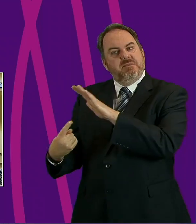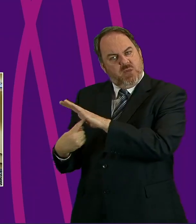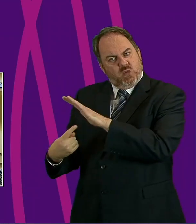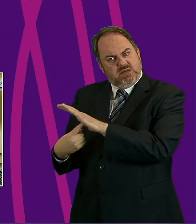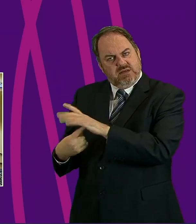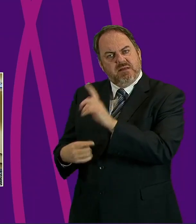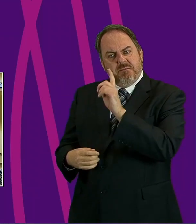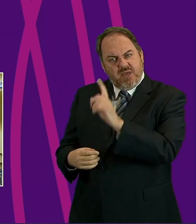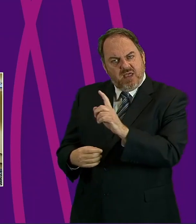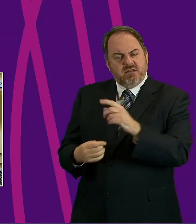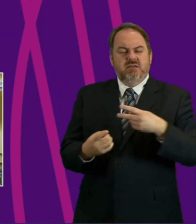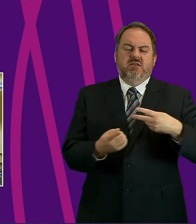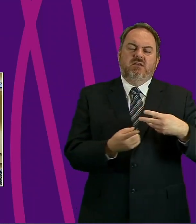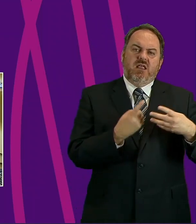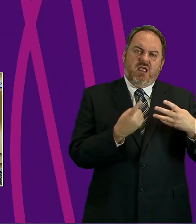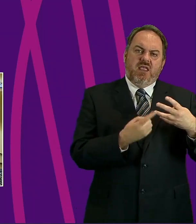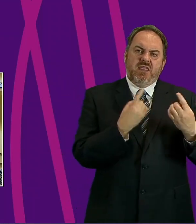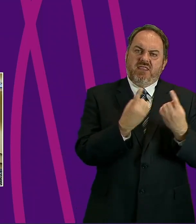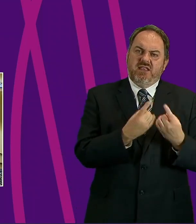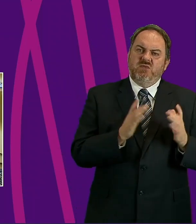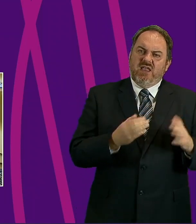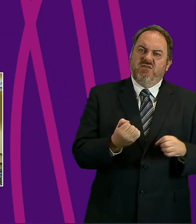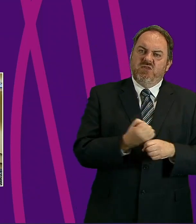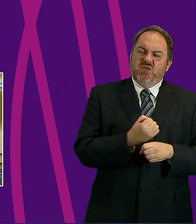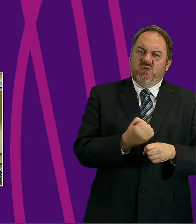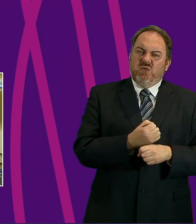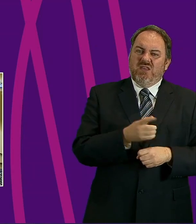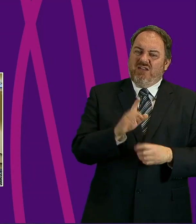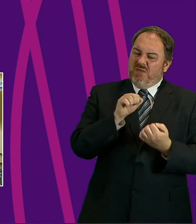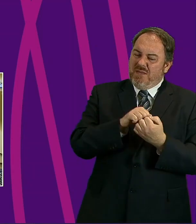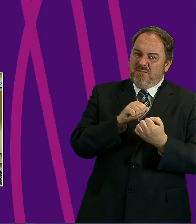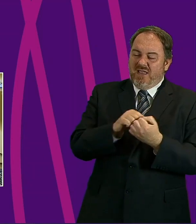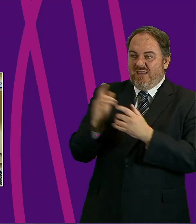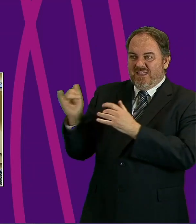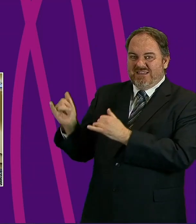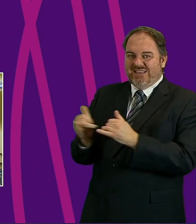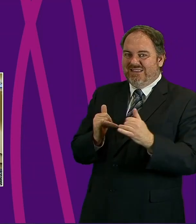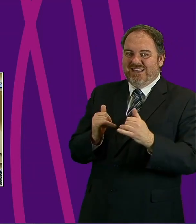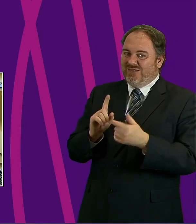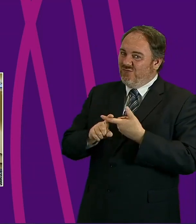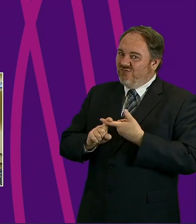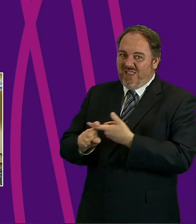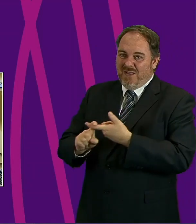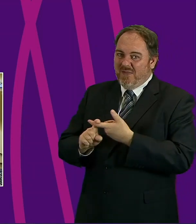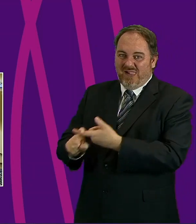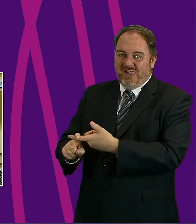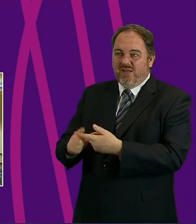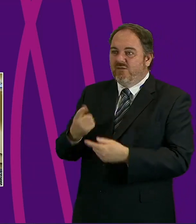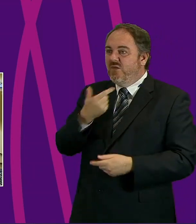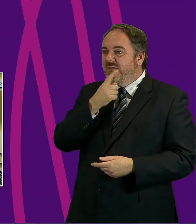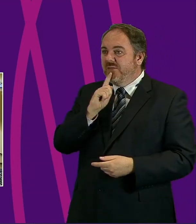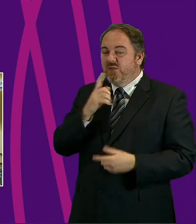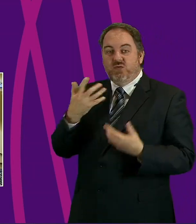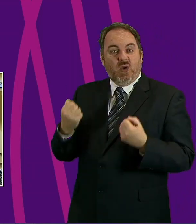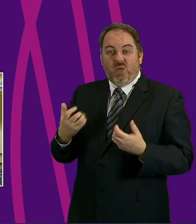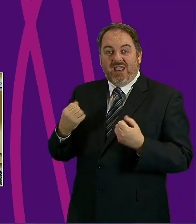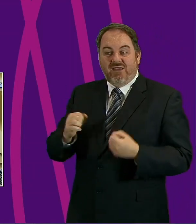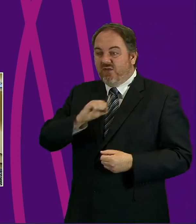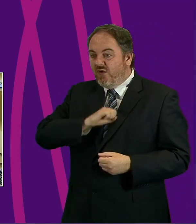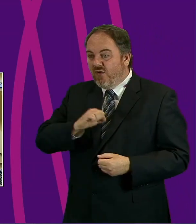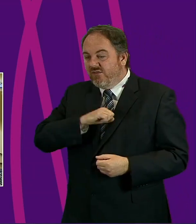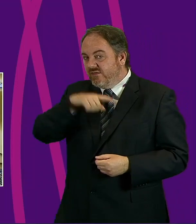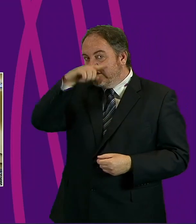caution, given the relative lack of reliability in tests with people, who don't have symptoms against putting all